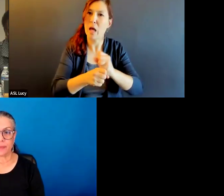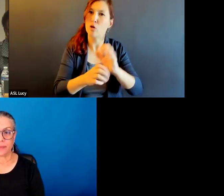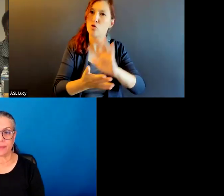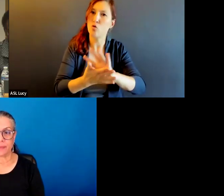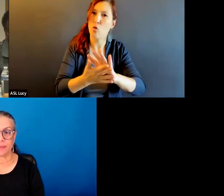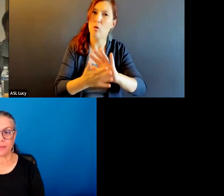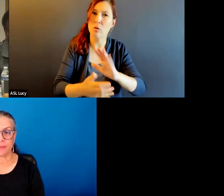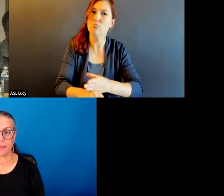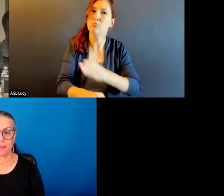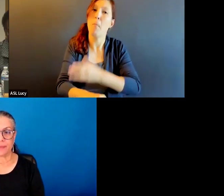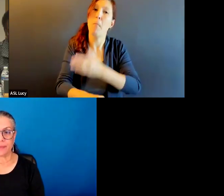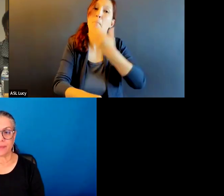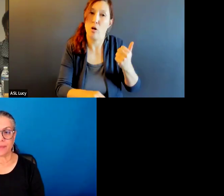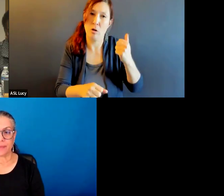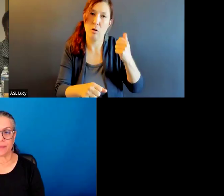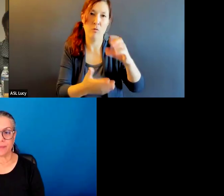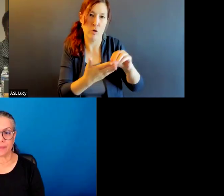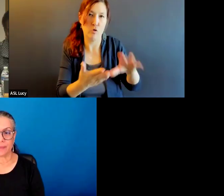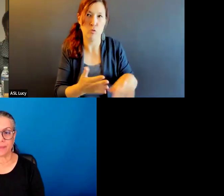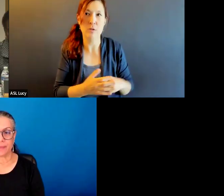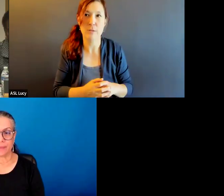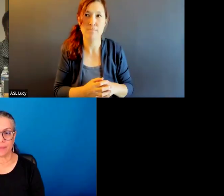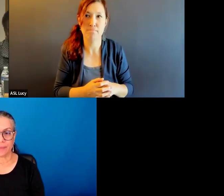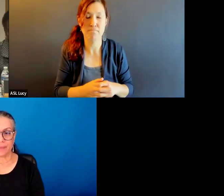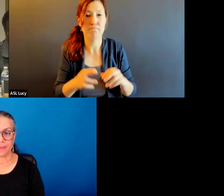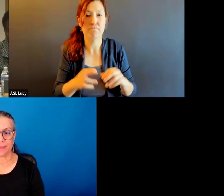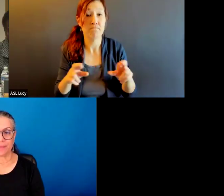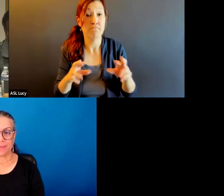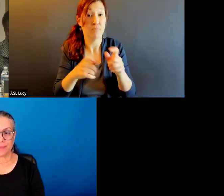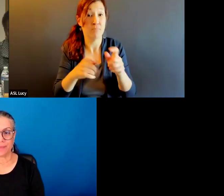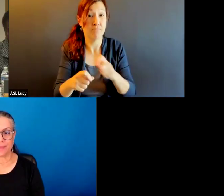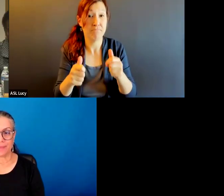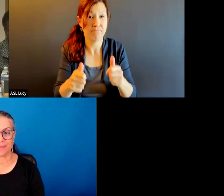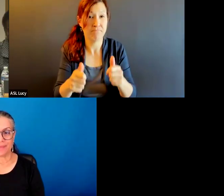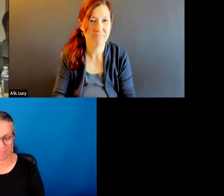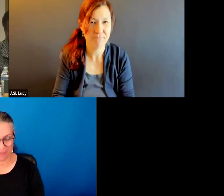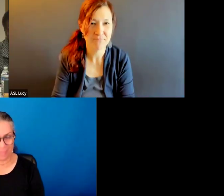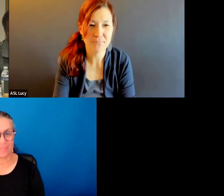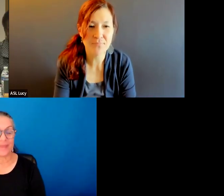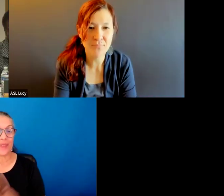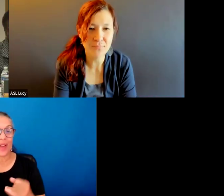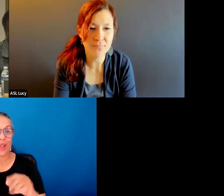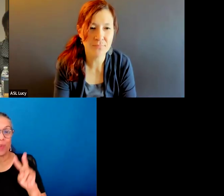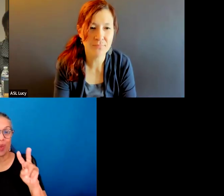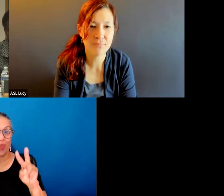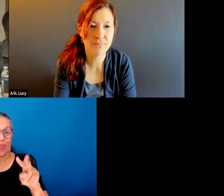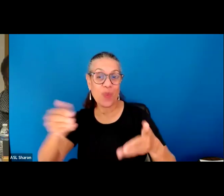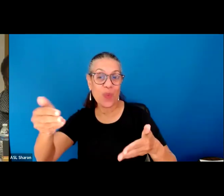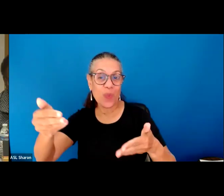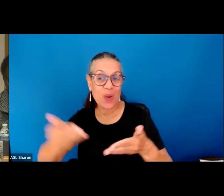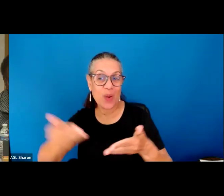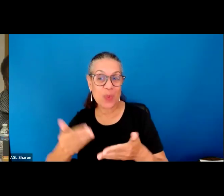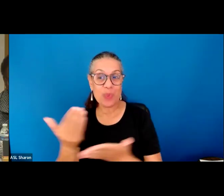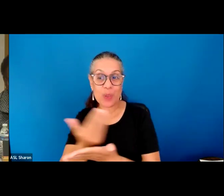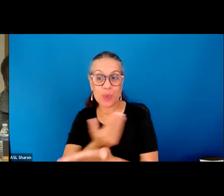are also thrilled to welcome our students back into brand new and beautifully renovated school buildings this fall. And in the coming